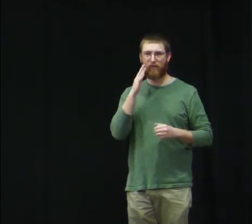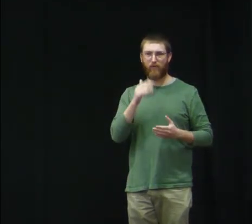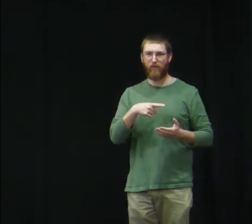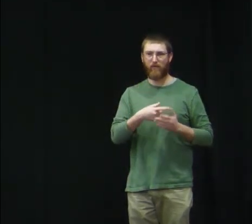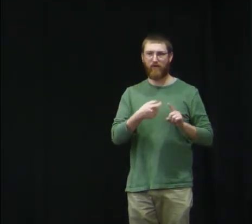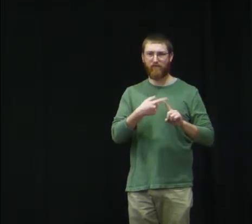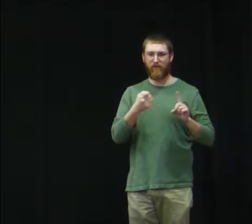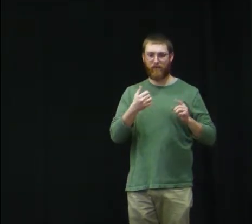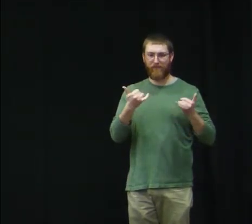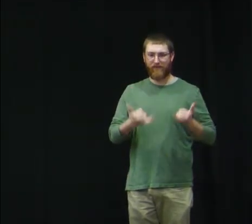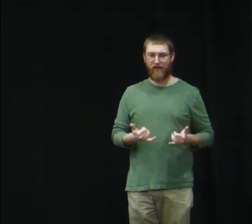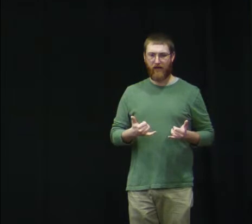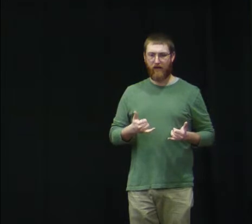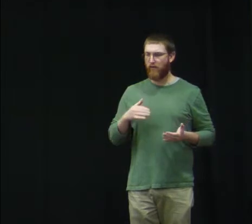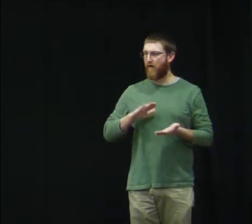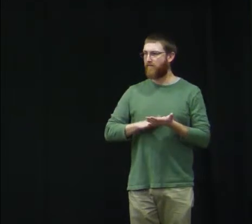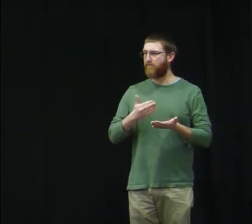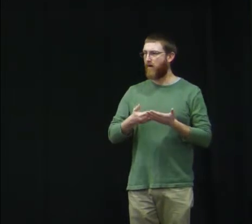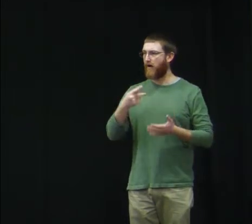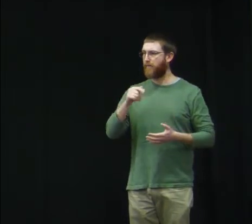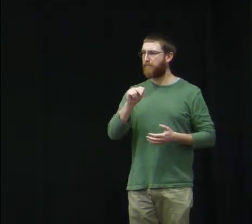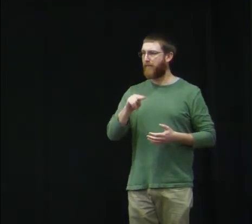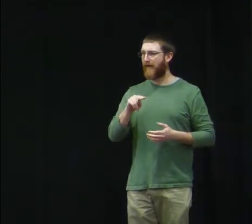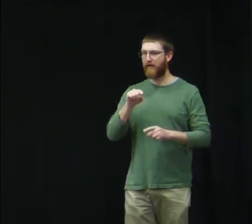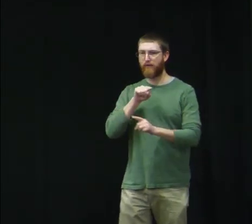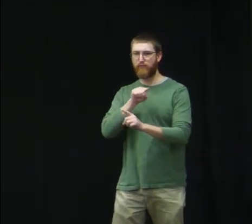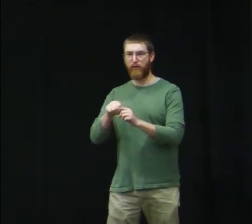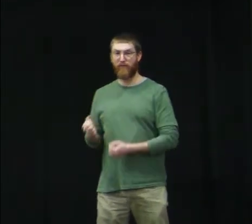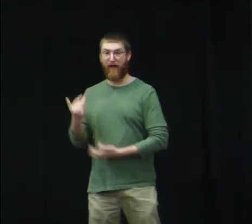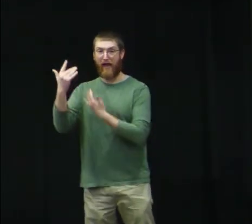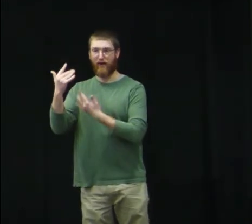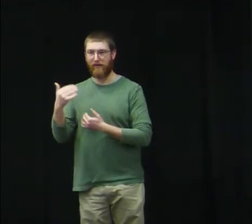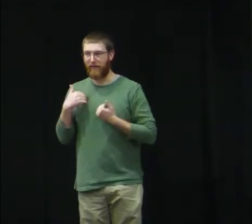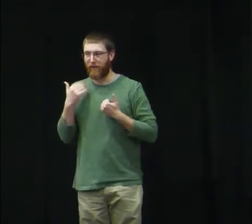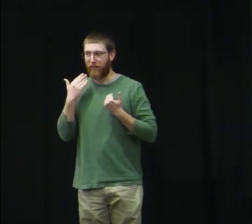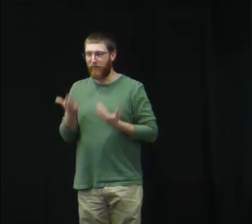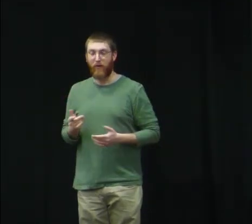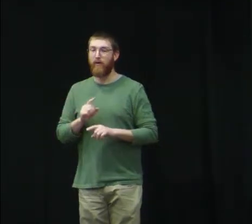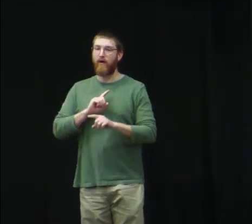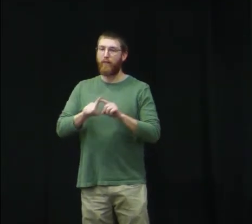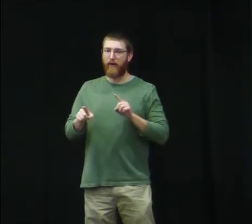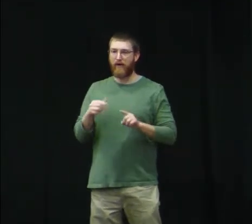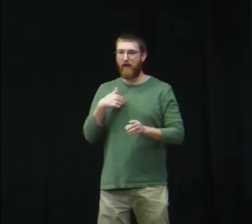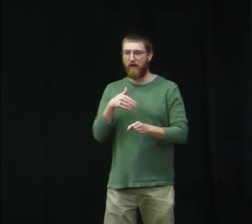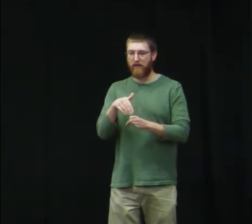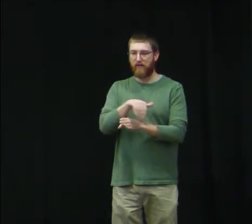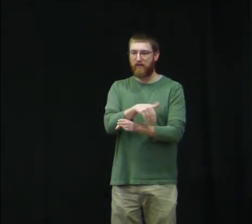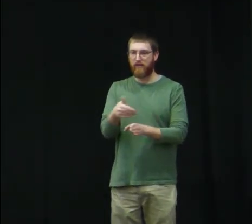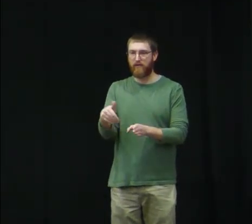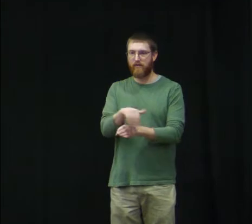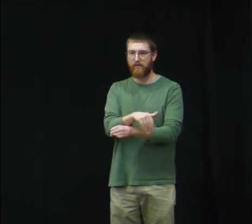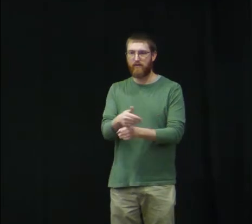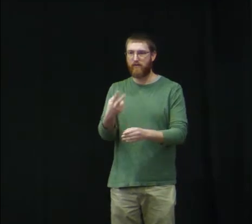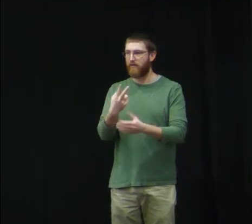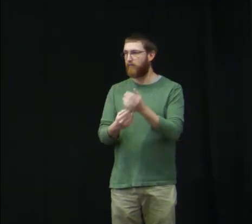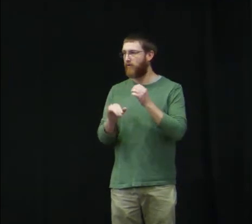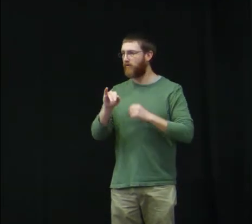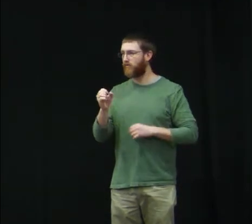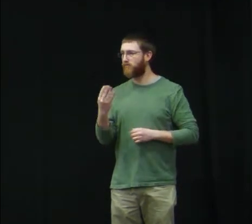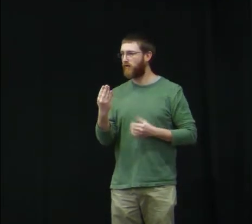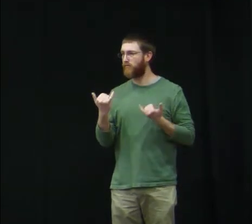but maybe, I don't know. But but anyway, but I'm kind of doing both jobs right now.